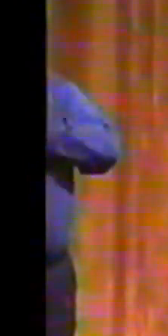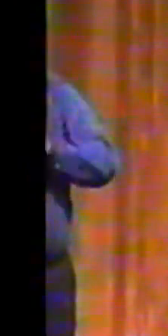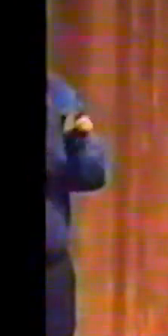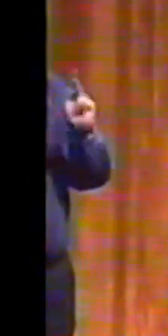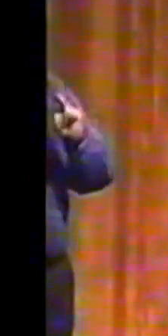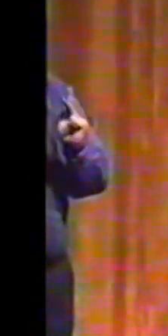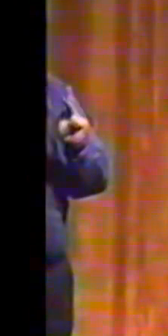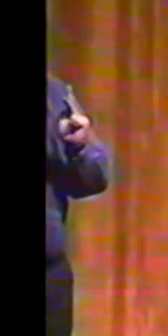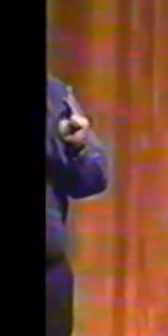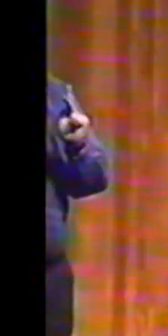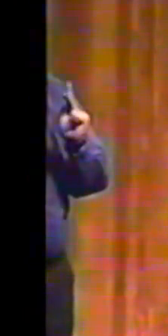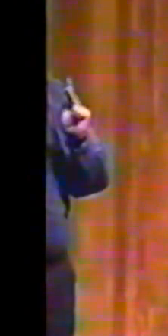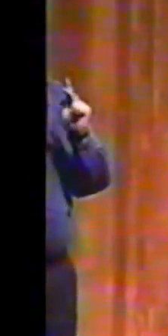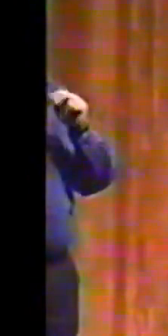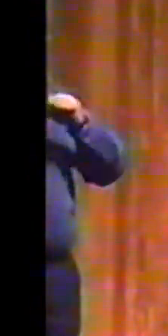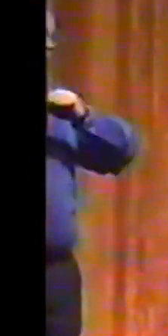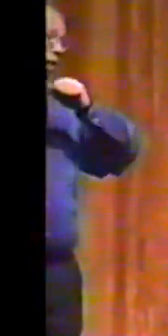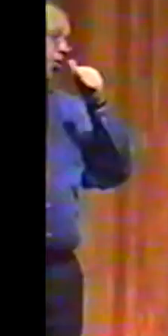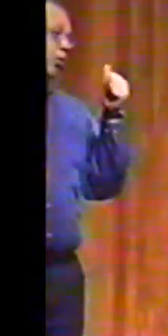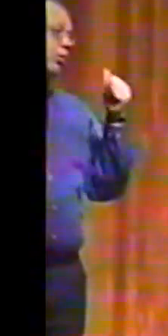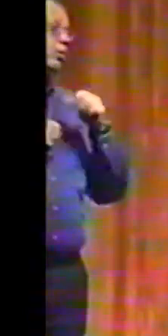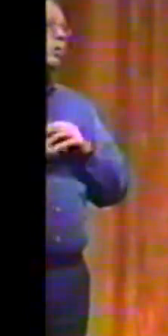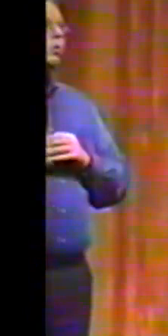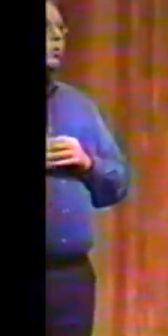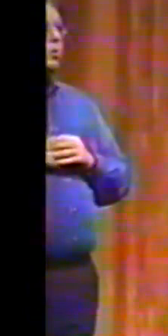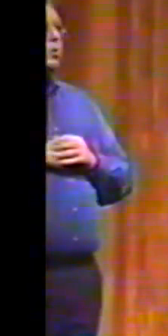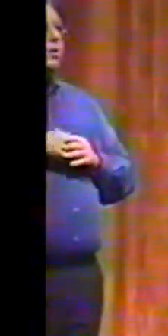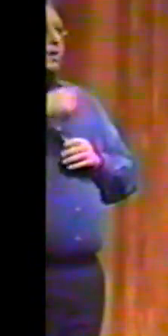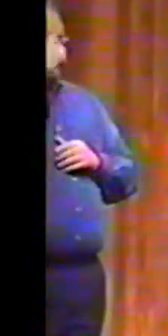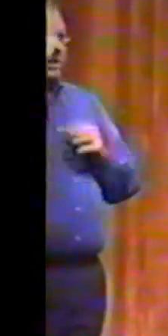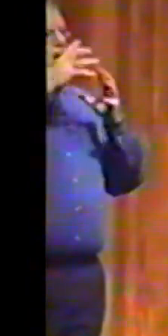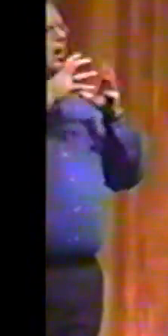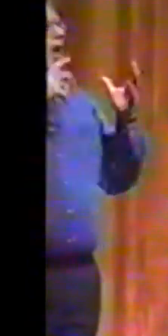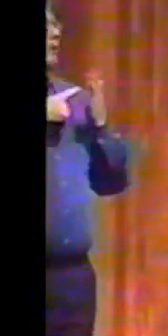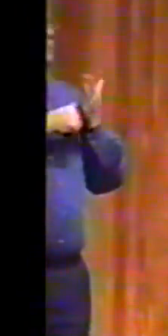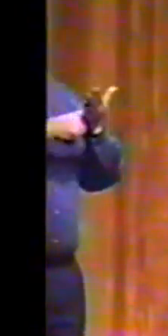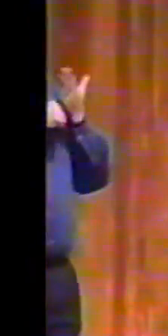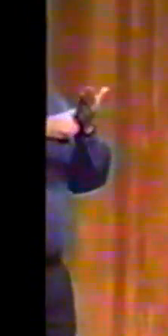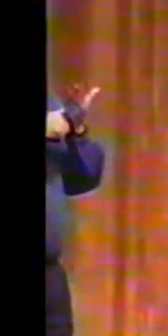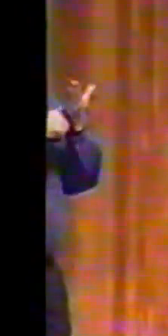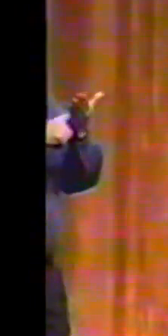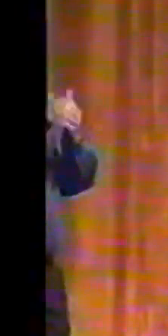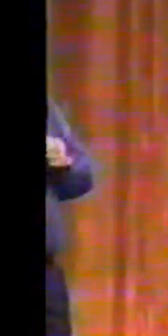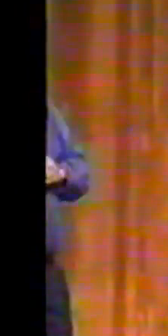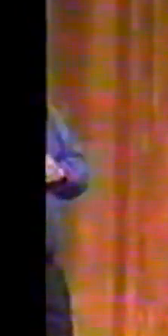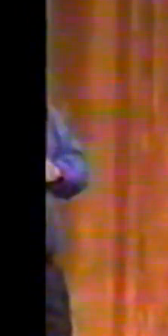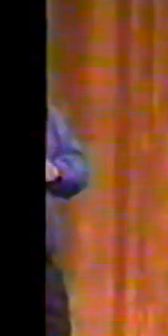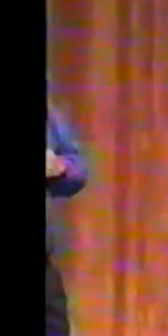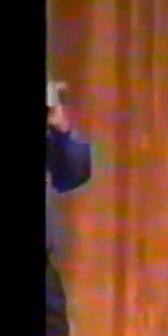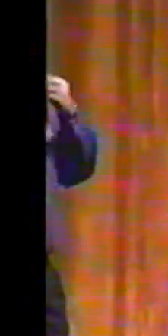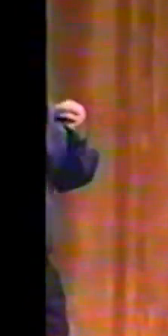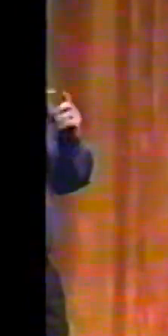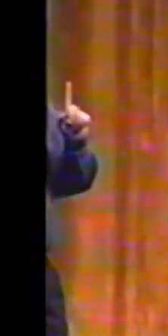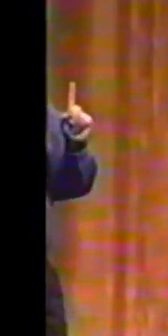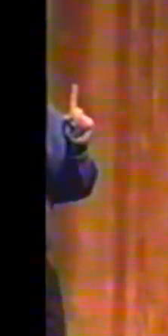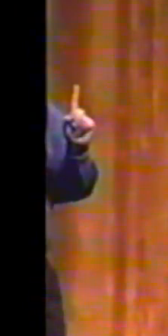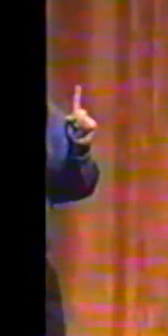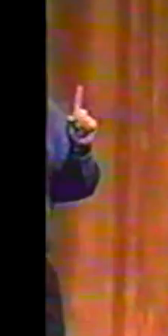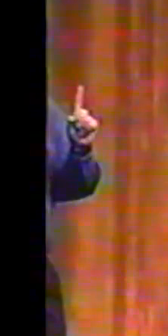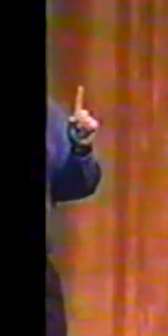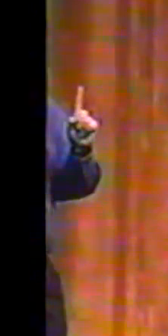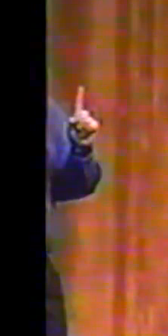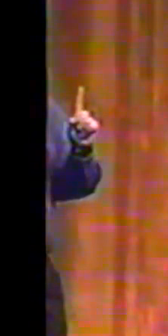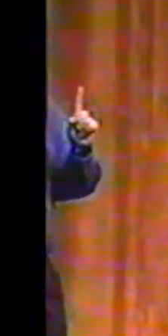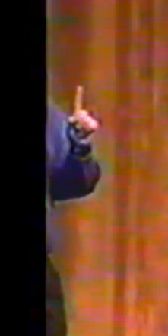Beyond that, I think there has been a lot of discussion in Congress about what to do, about